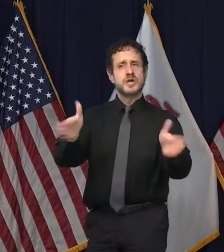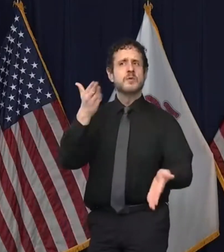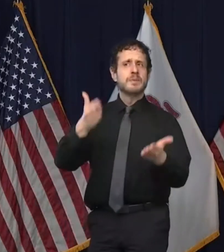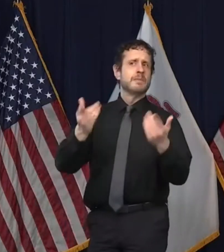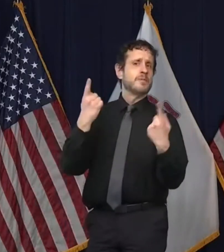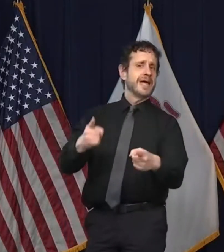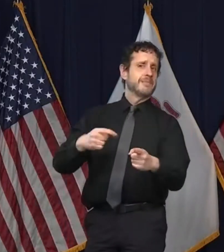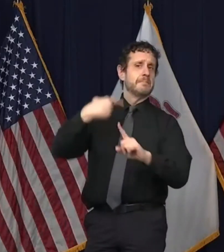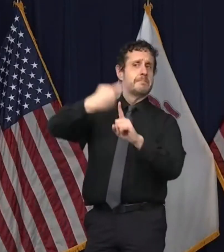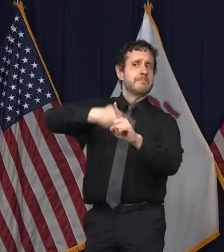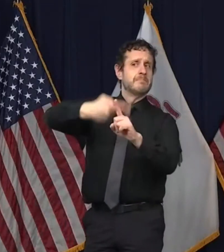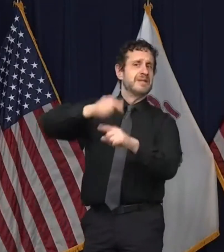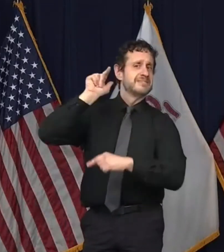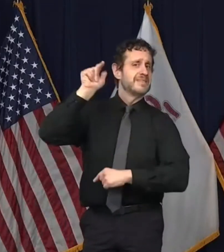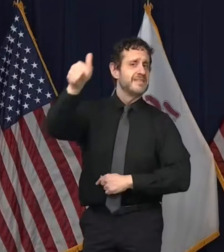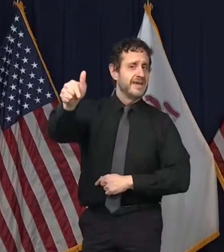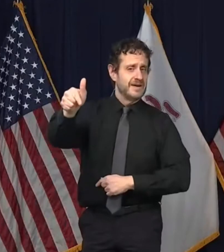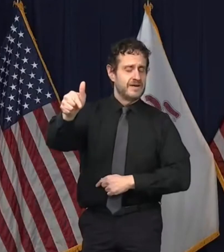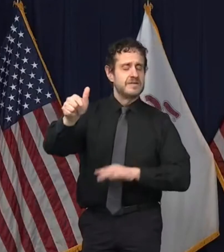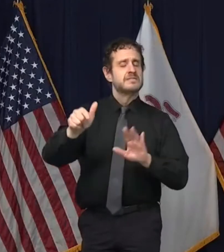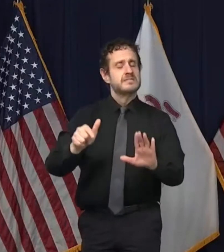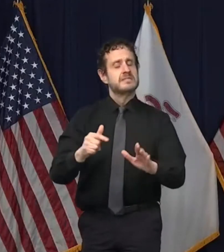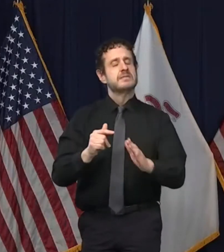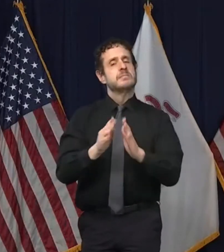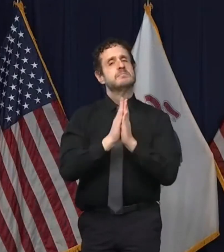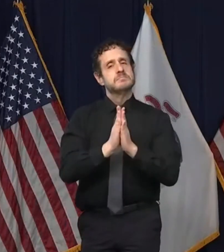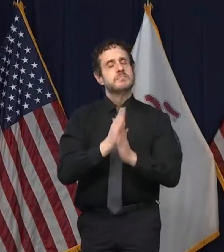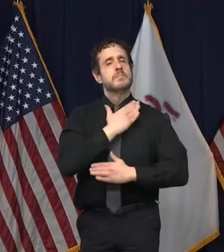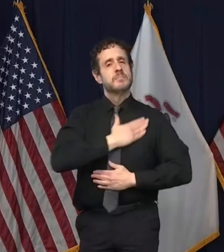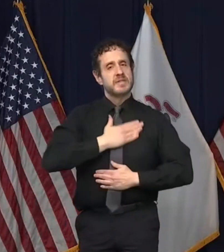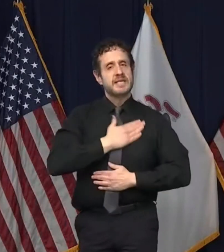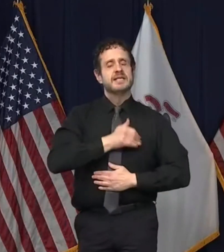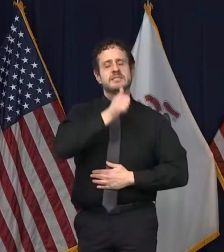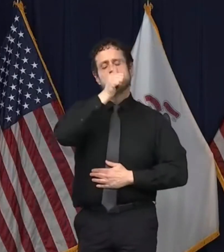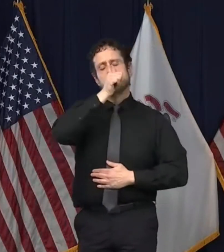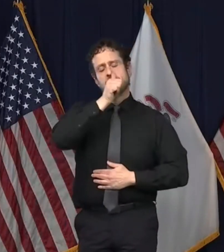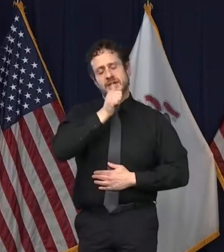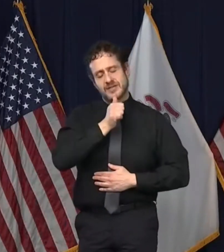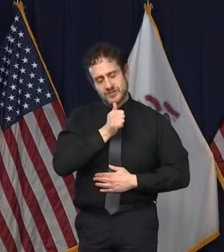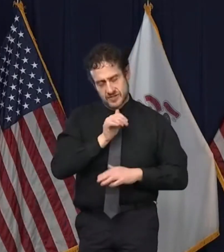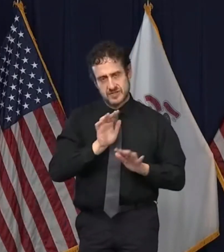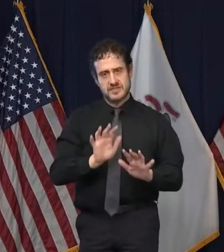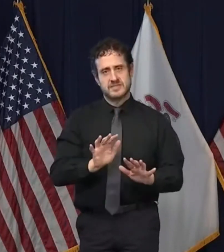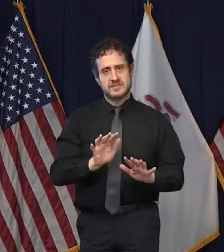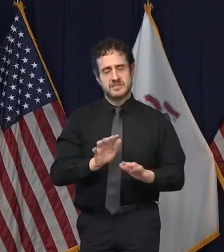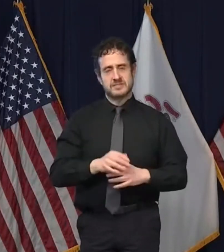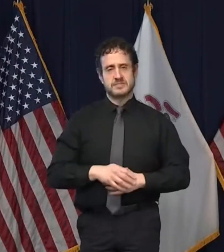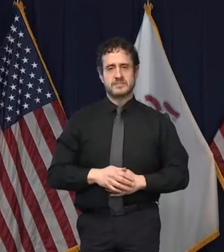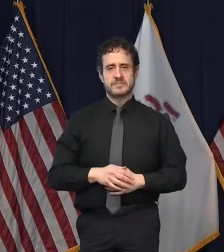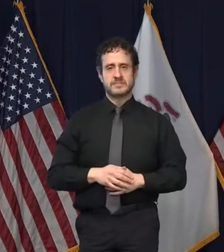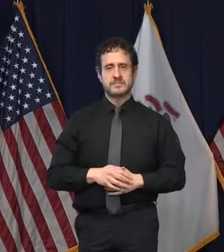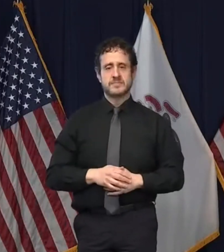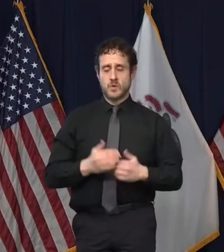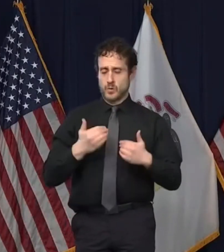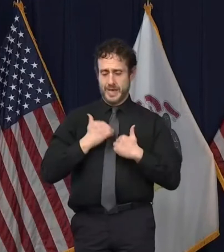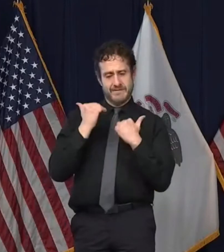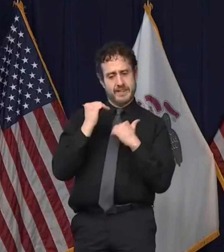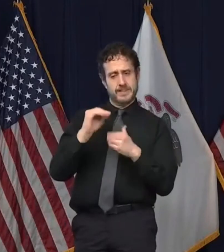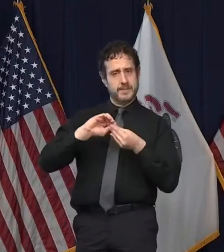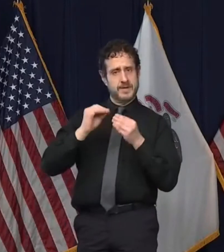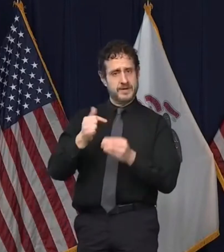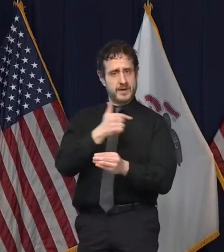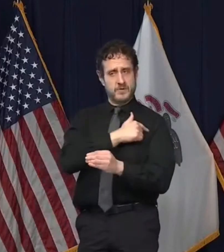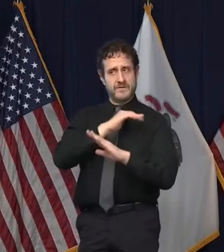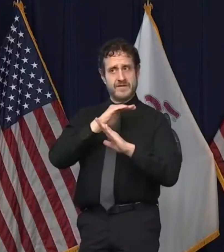public. I ask that people be patient. Patience. We can only allocate the vaccine that